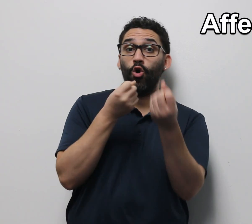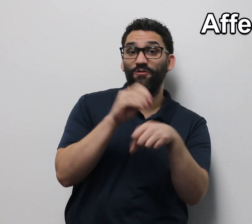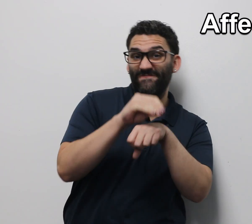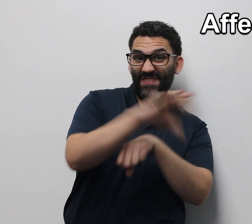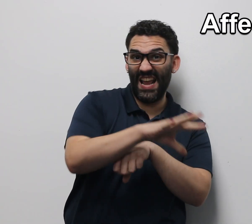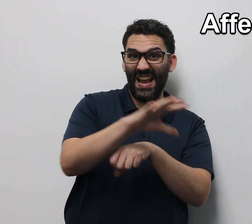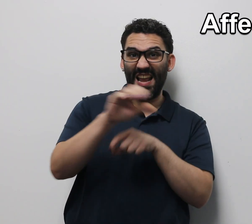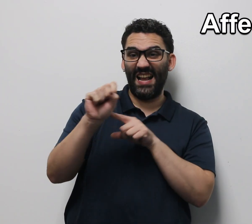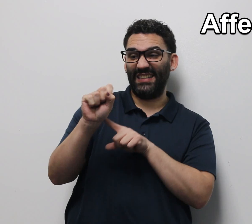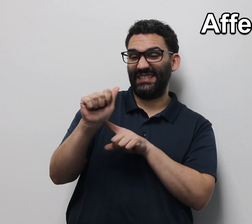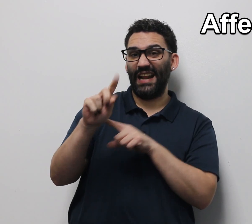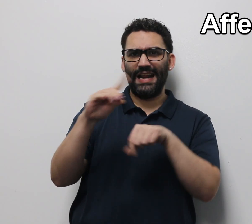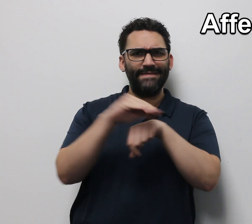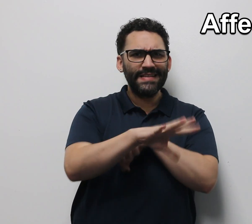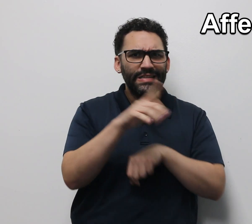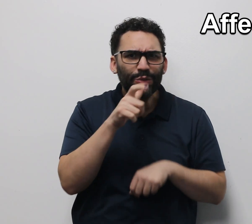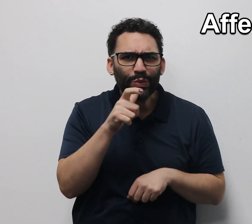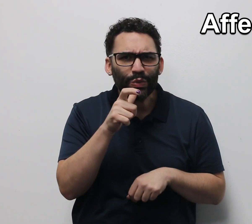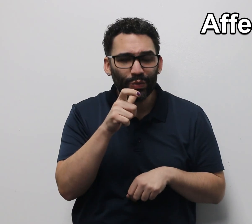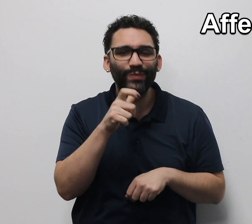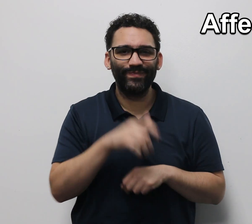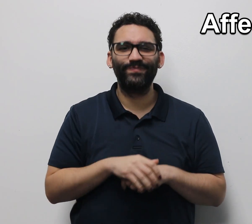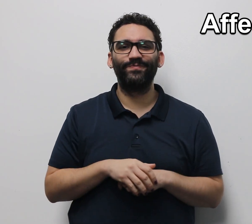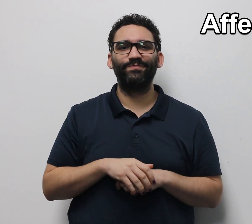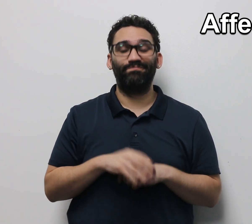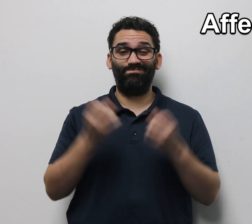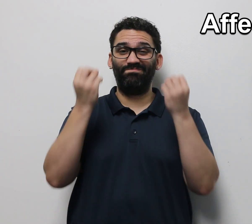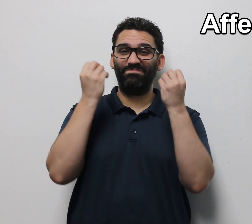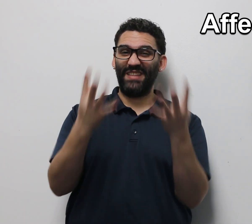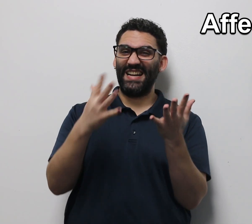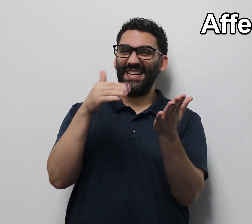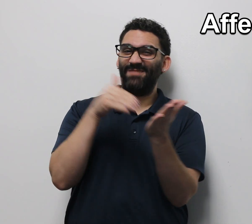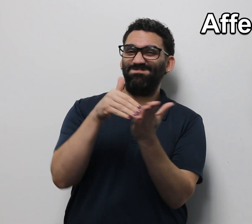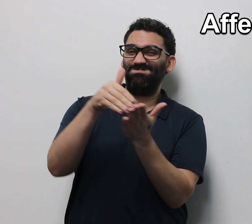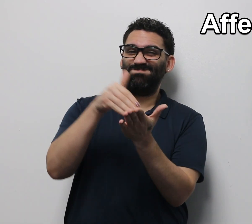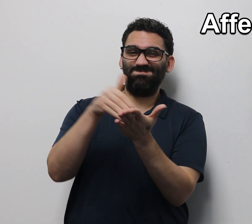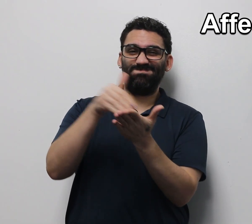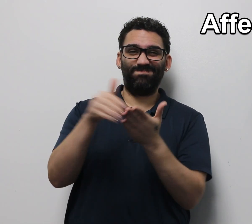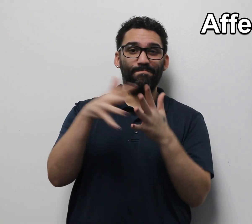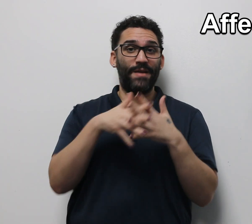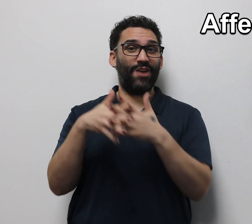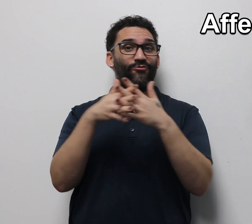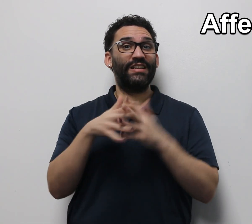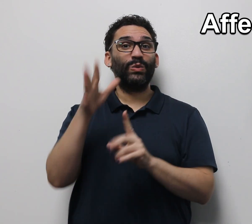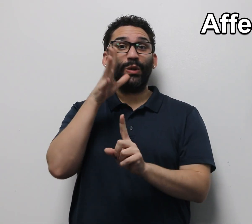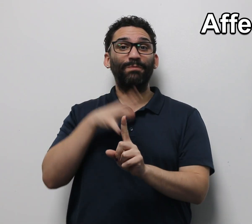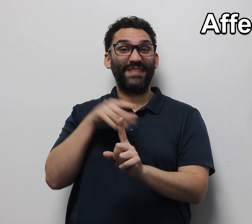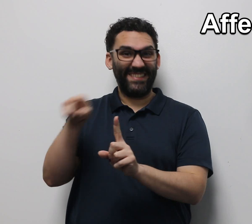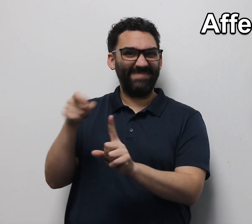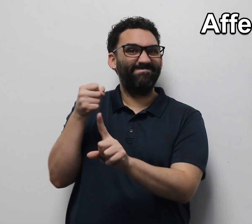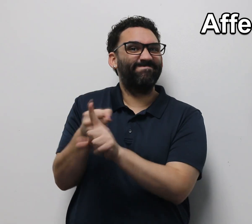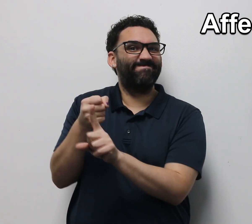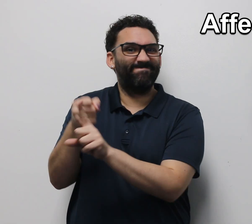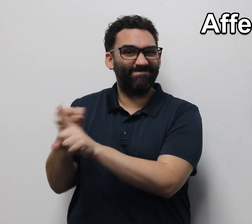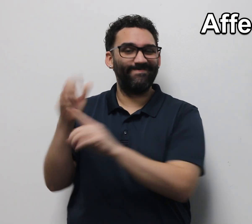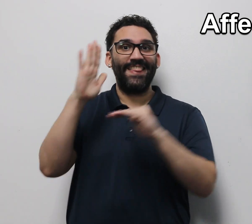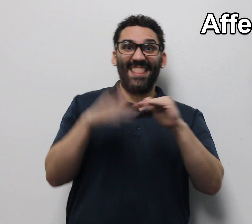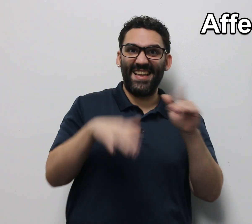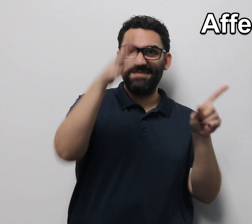As for which population is more likely to experience a seasonal disorder, millions of American women are